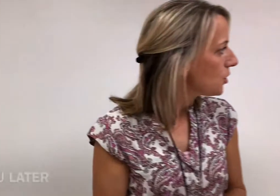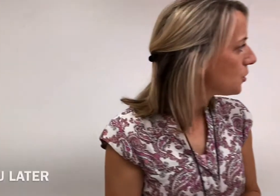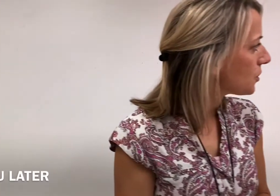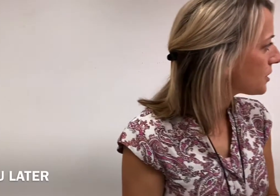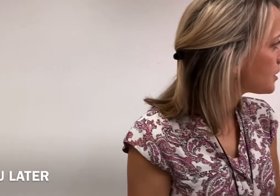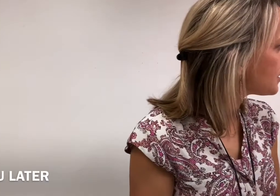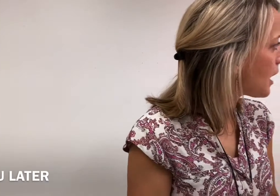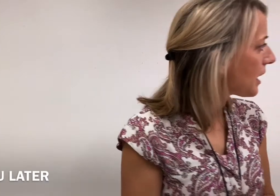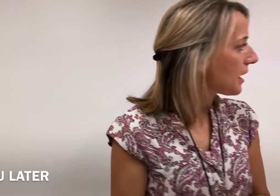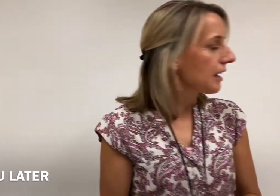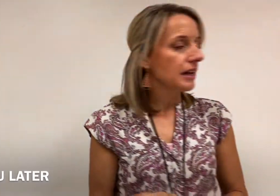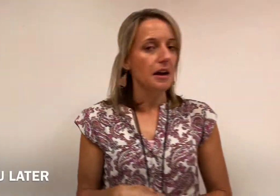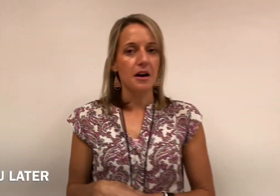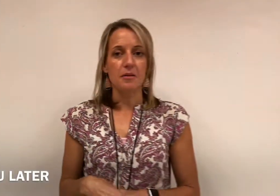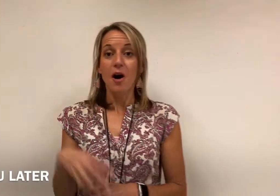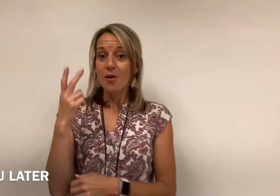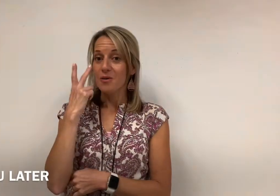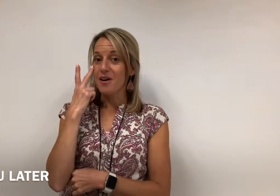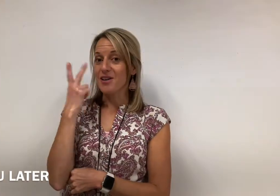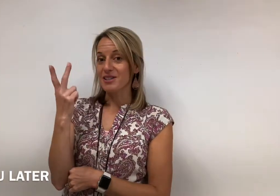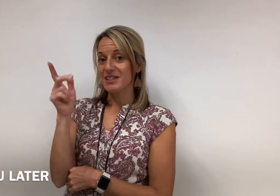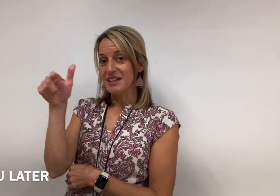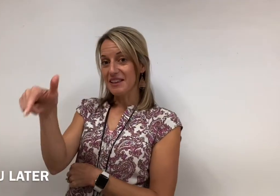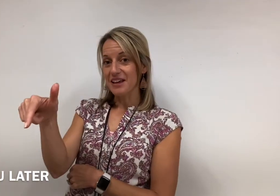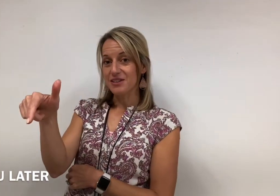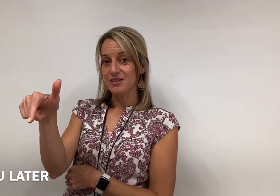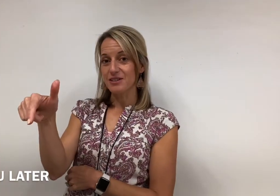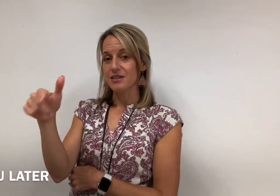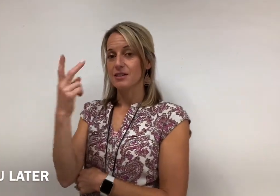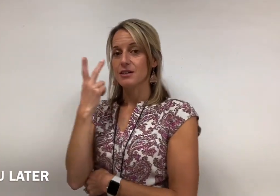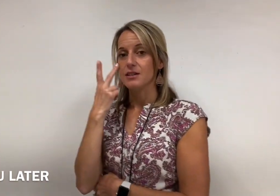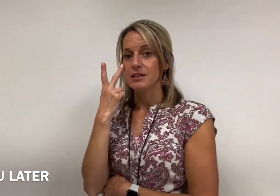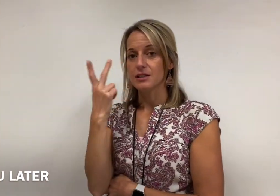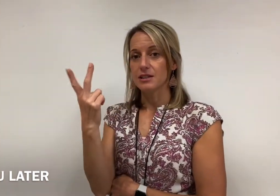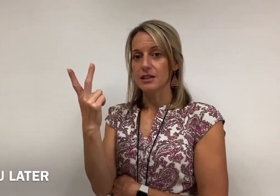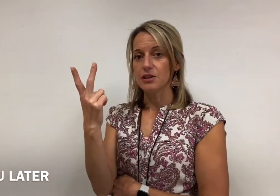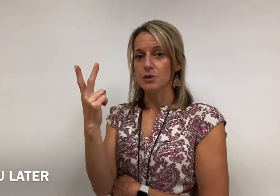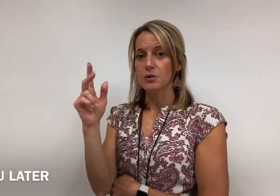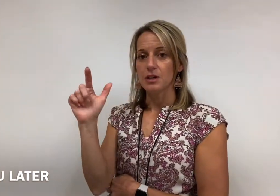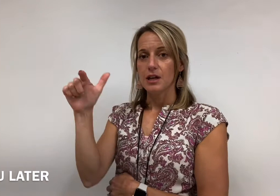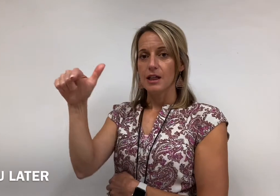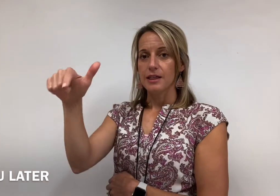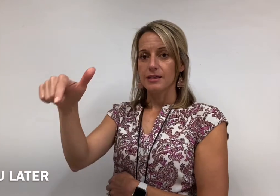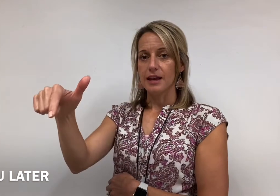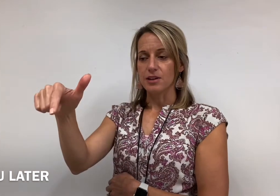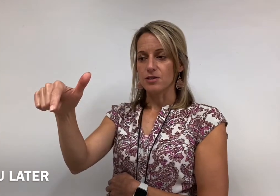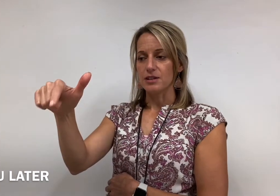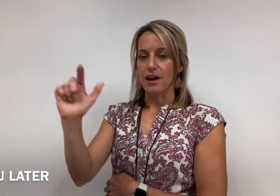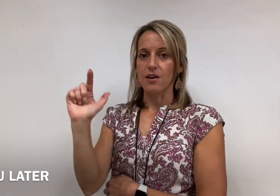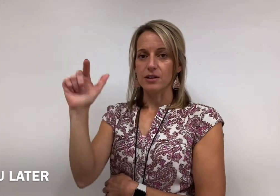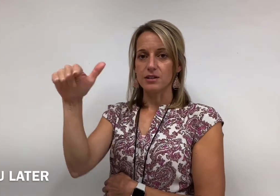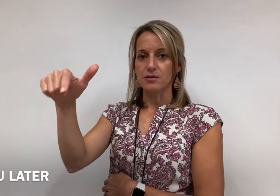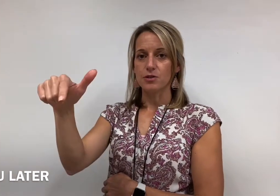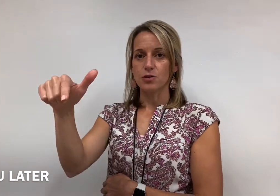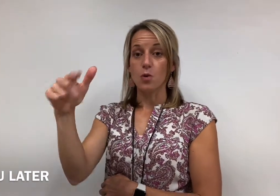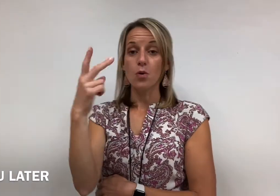could say, oh, I'll see you later. See you later. It's an L into the future. Or you can